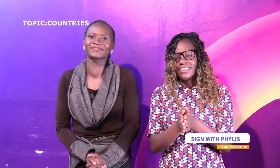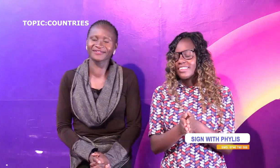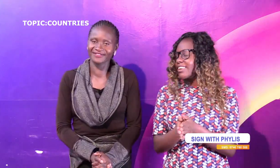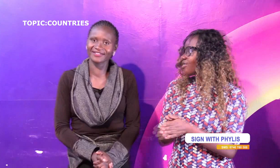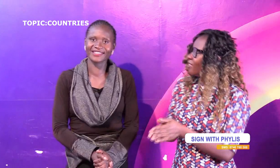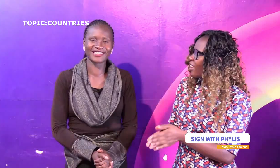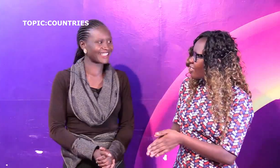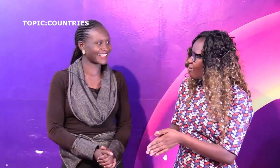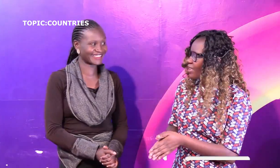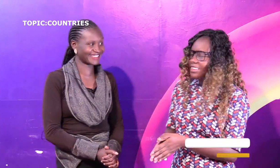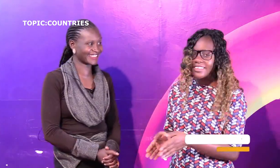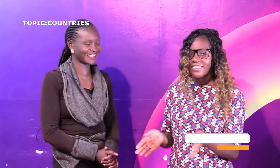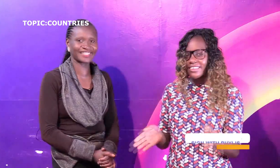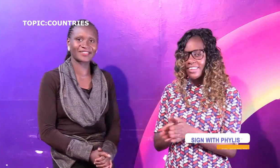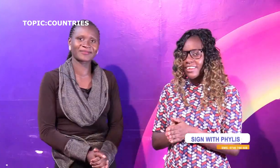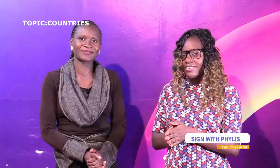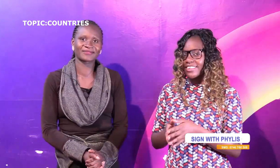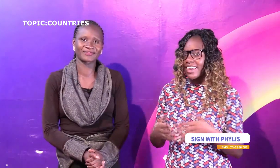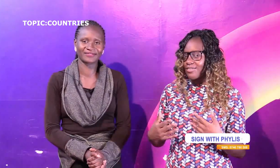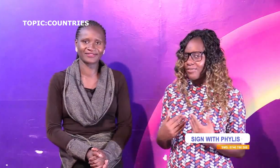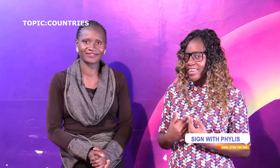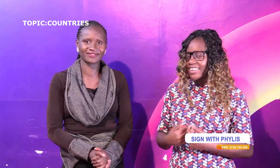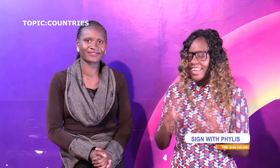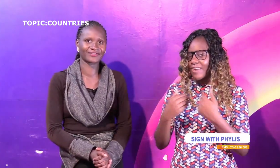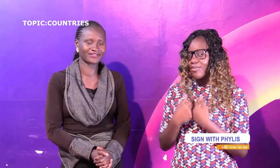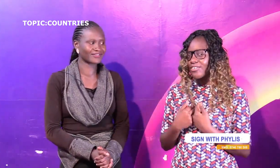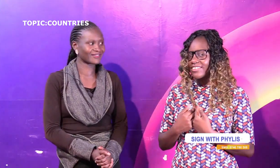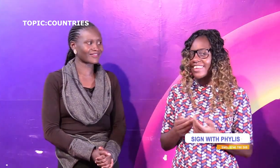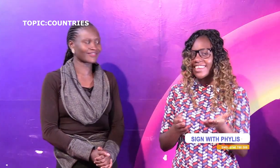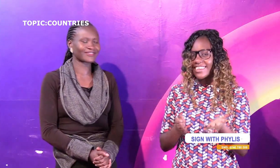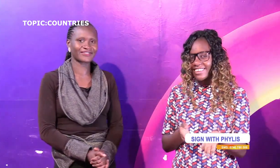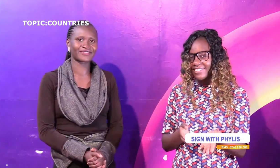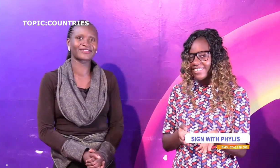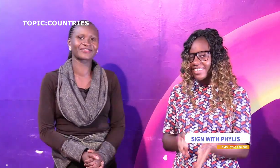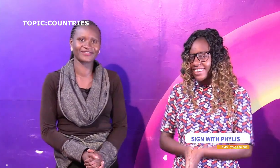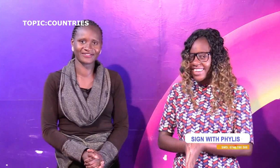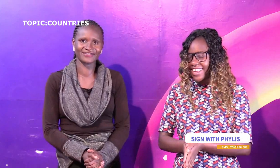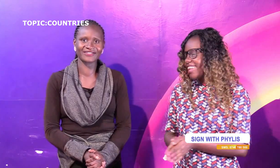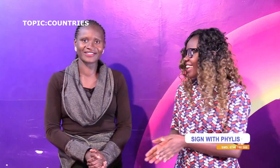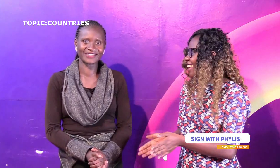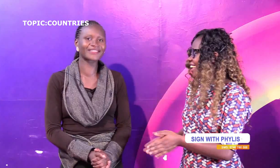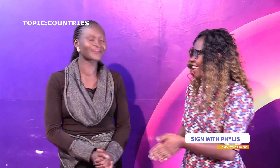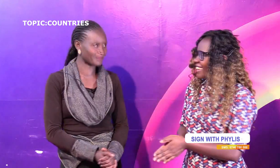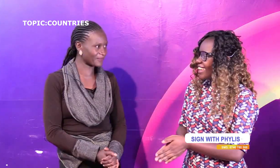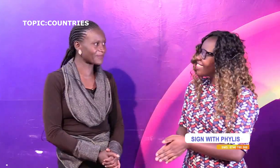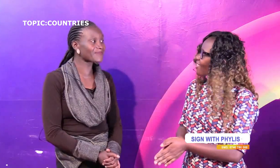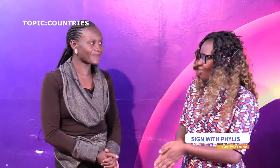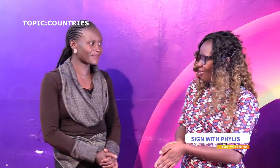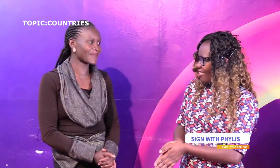you for having me. This was Sign with Phylis. I'm yours, Kageni Shilo Jedida. And thank you so much for having